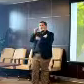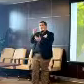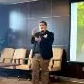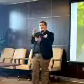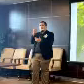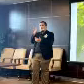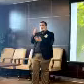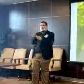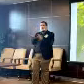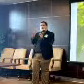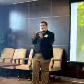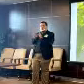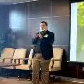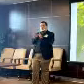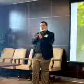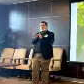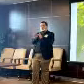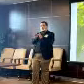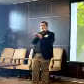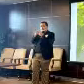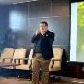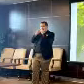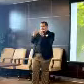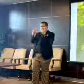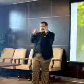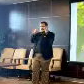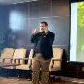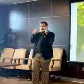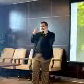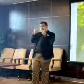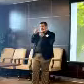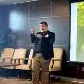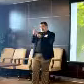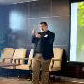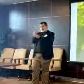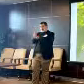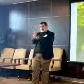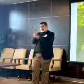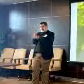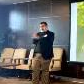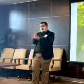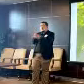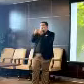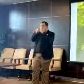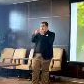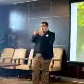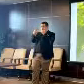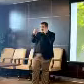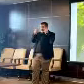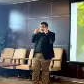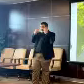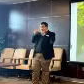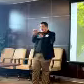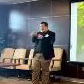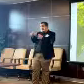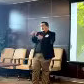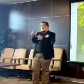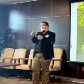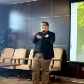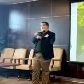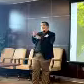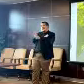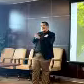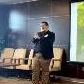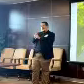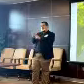know the importance of wearing a mask. When Gus was in treatment, we often masked, and in doing so, we all kept